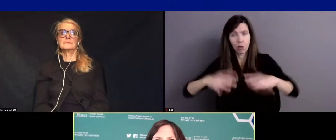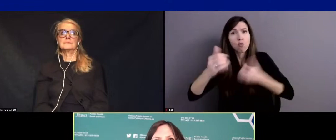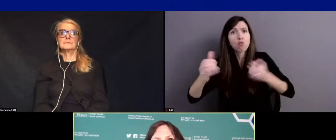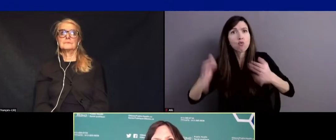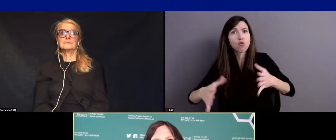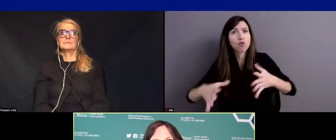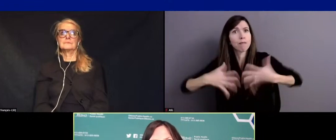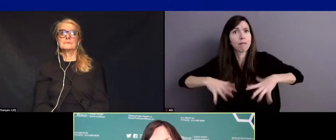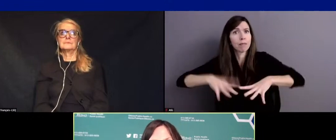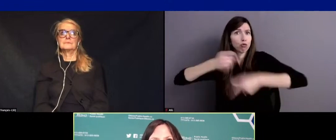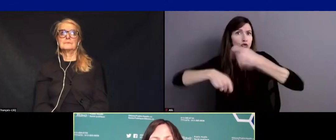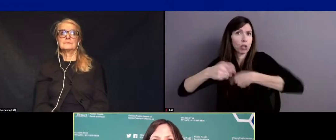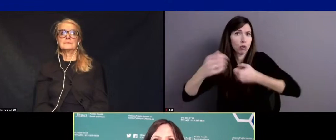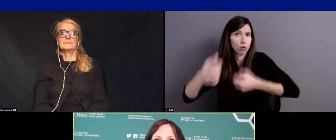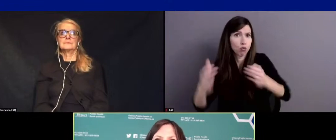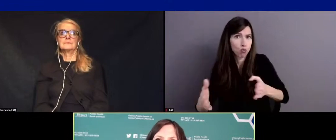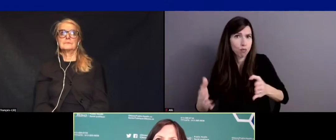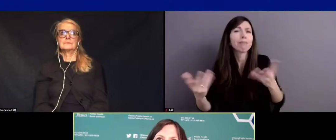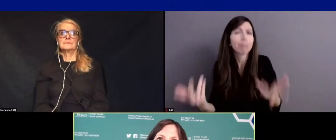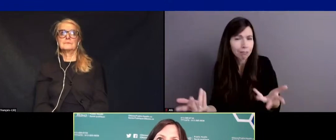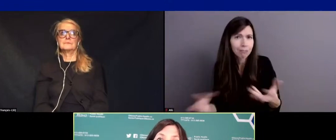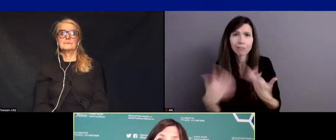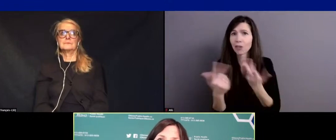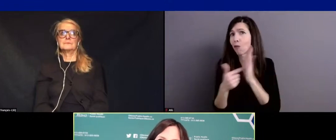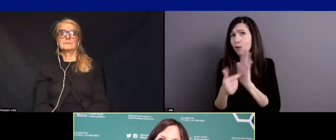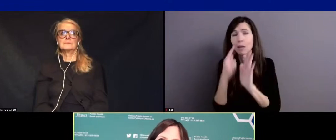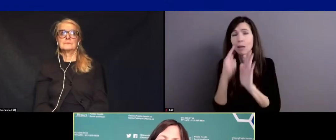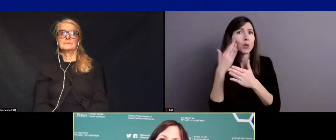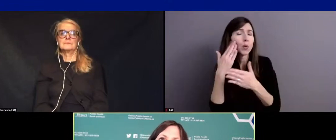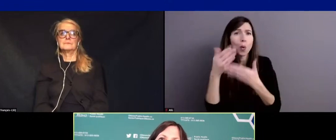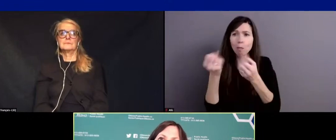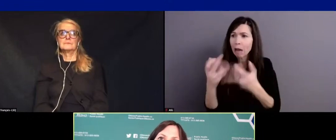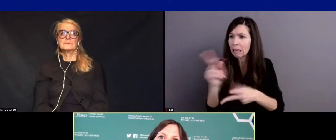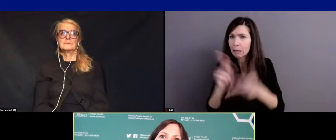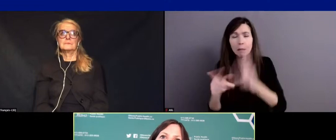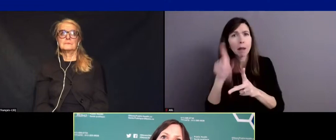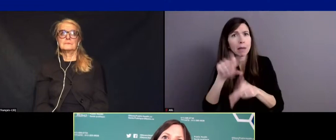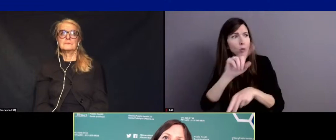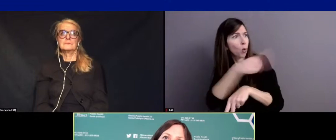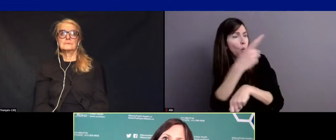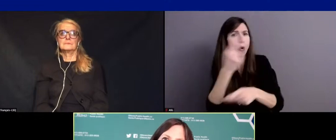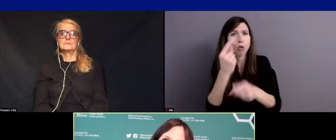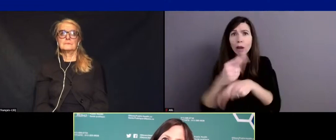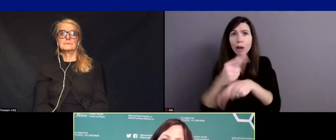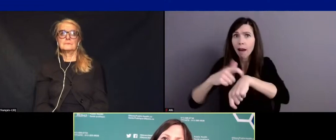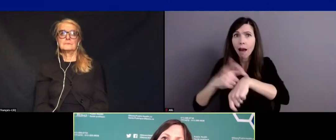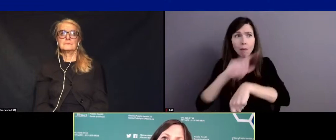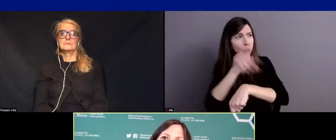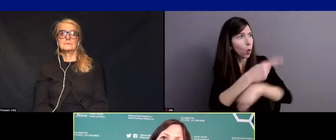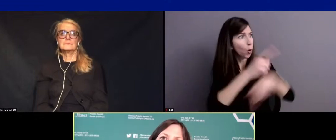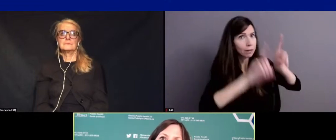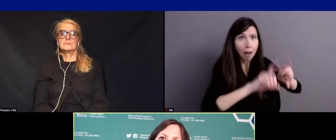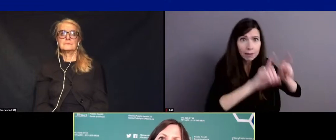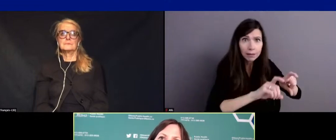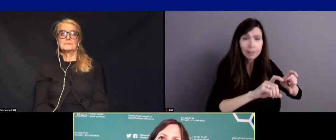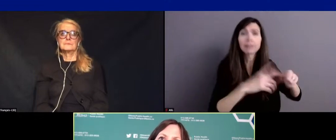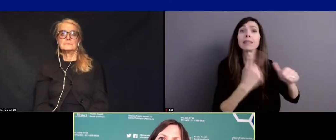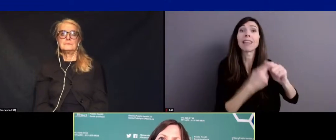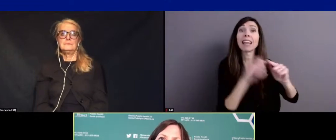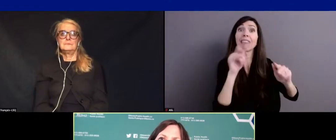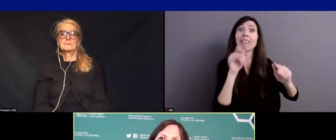identify who's testing positive, their contacts need to go for testing at the right time after exposure, and then, the links need to be made.